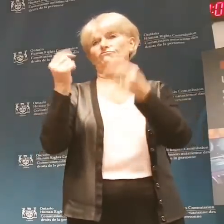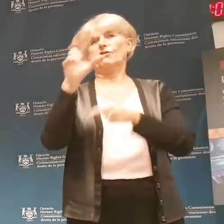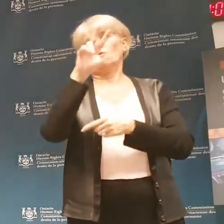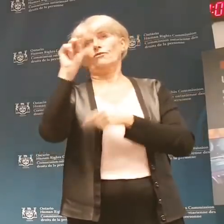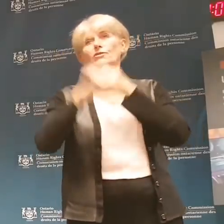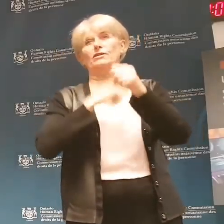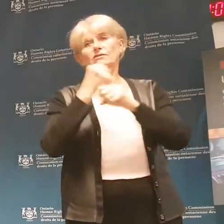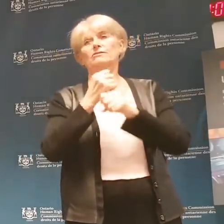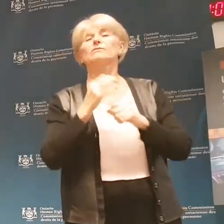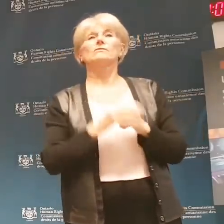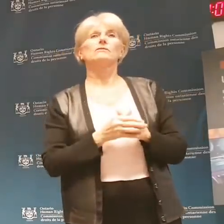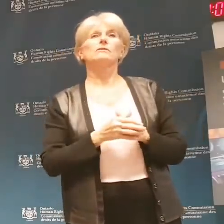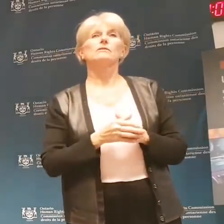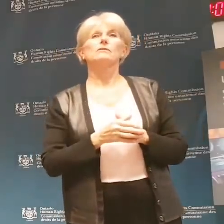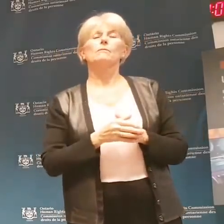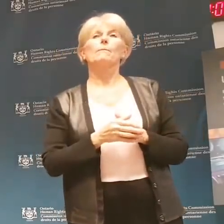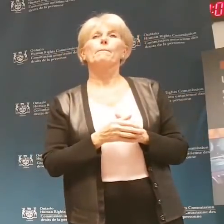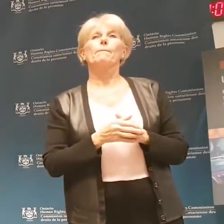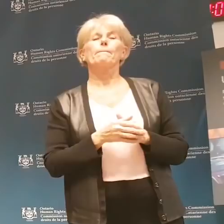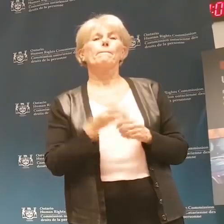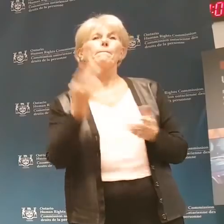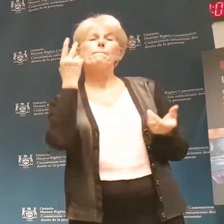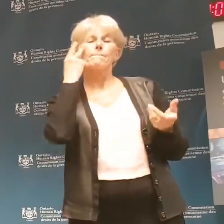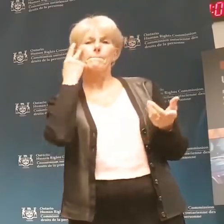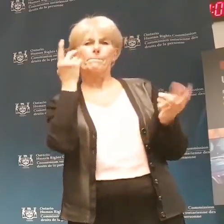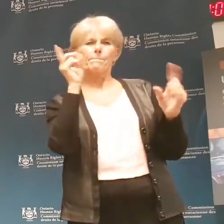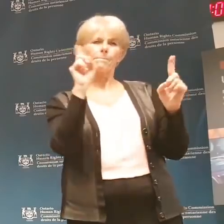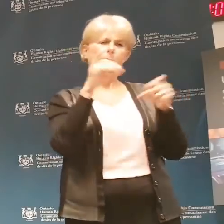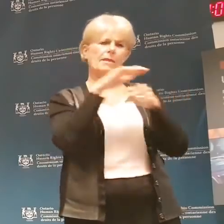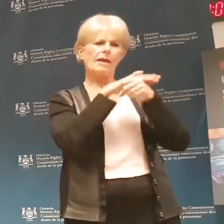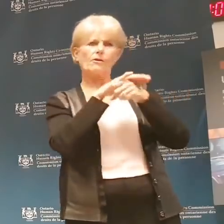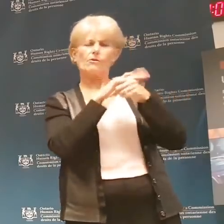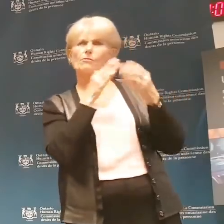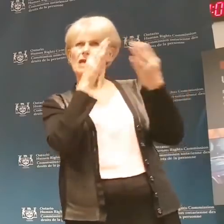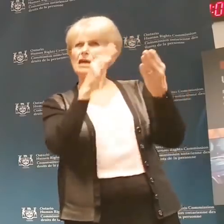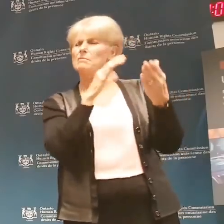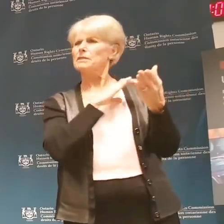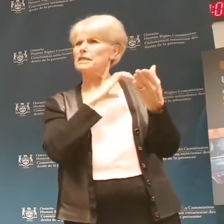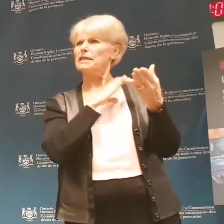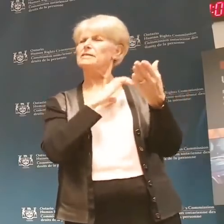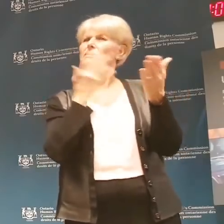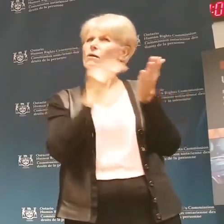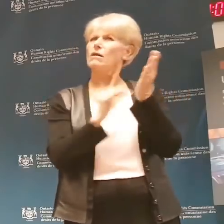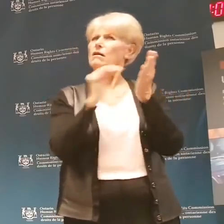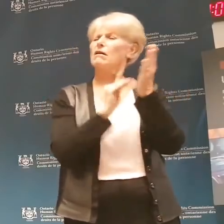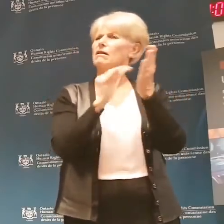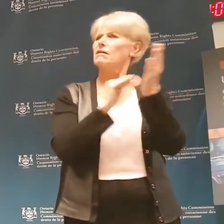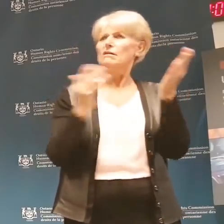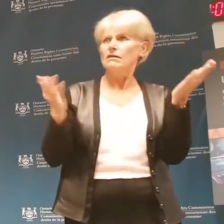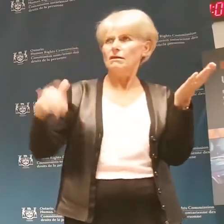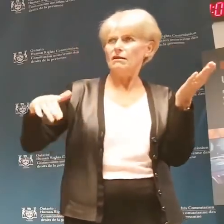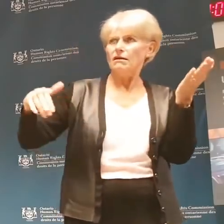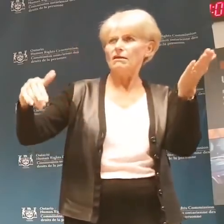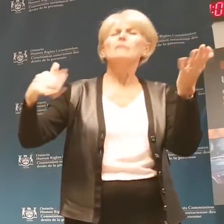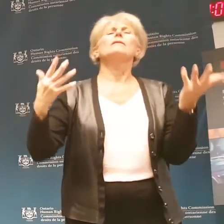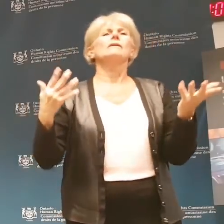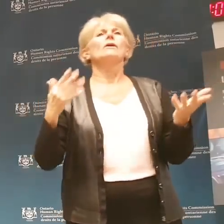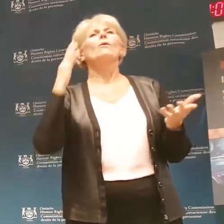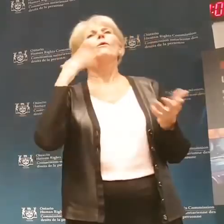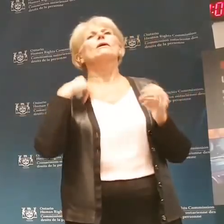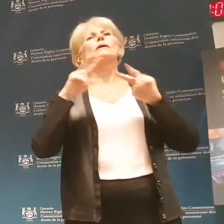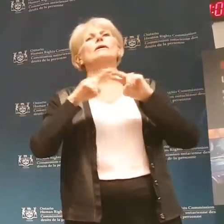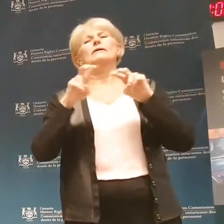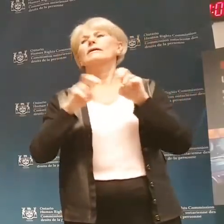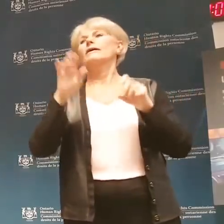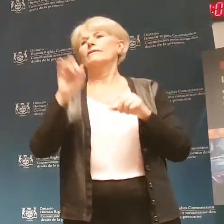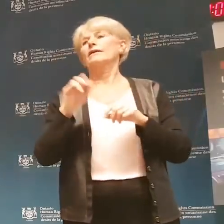30 years to see areas that have been recommended to the police numerous times, and that will include looking at the